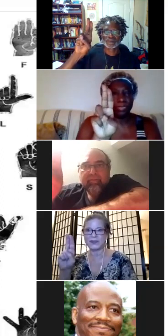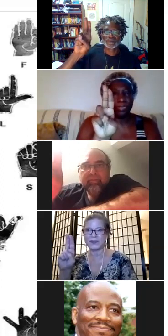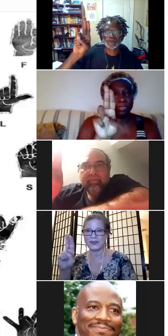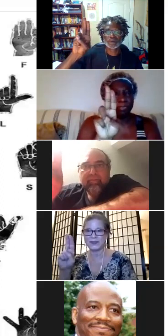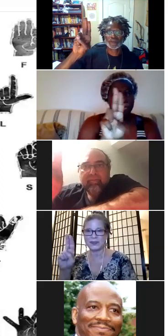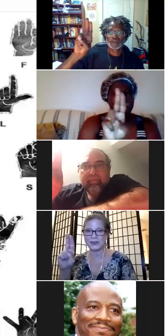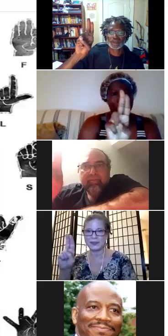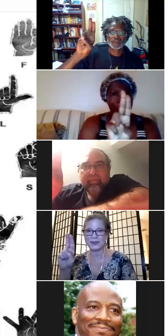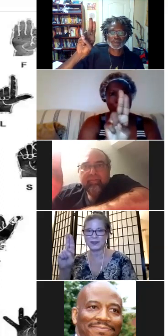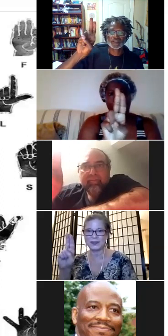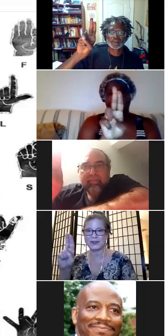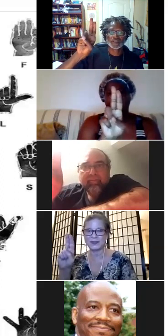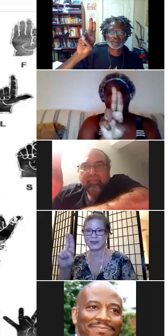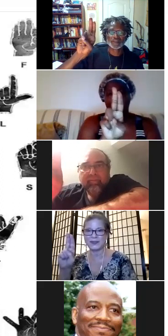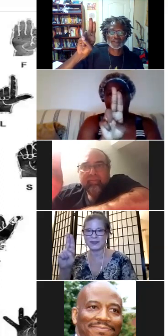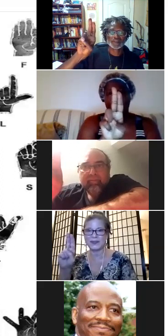Okay.